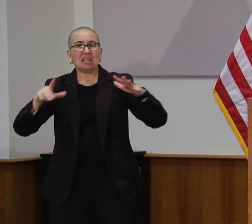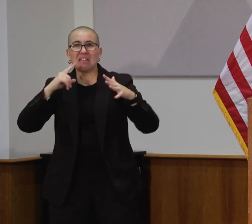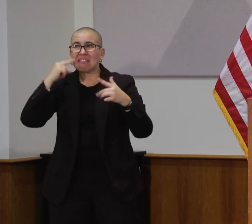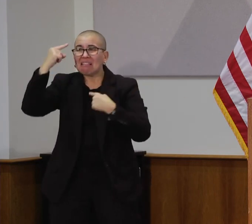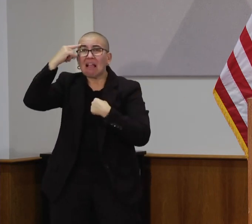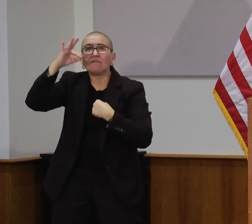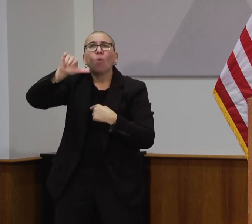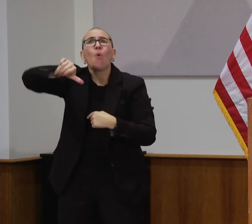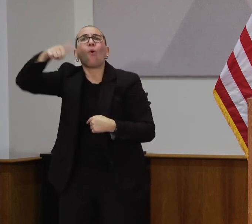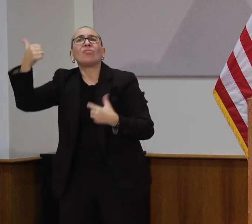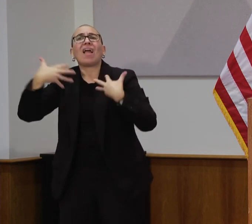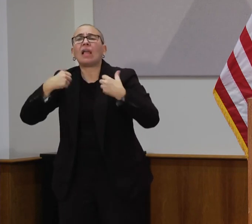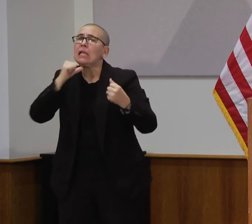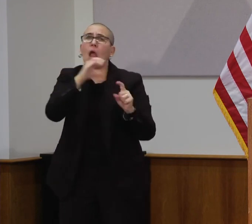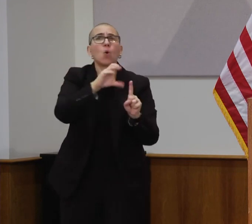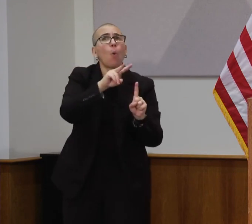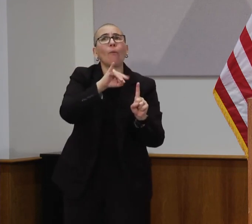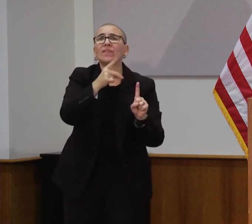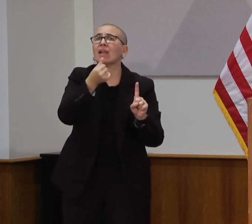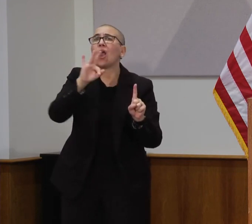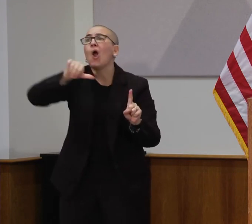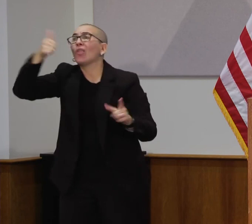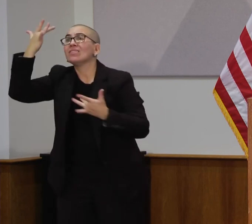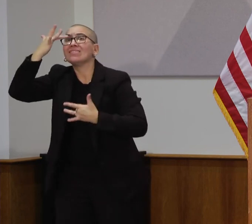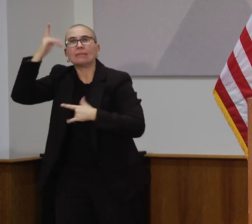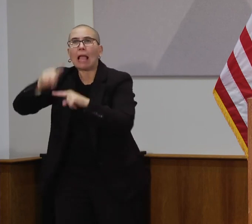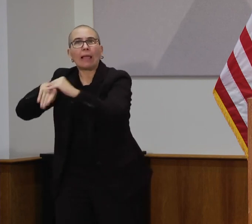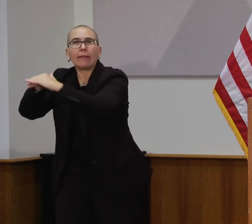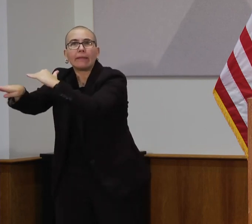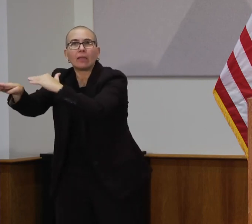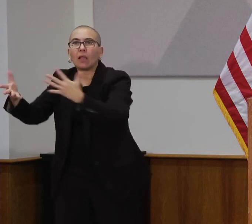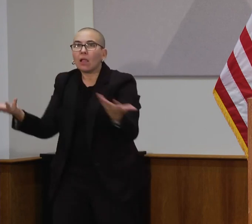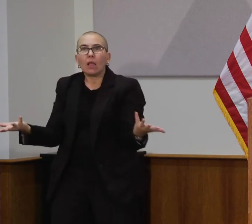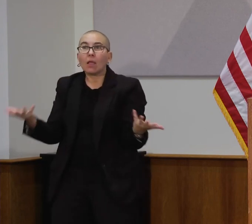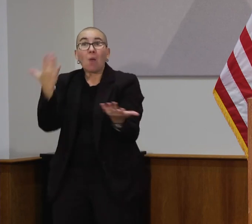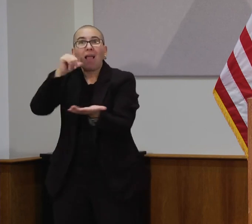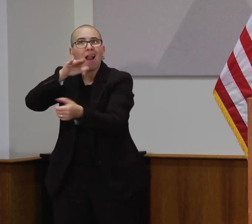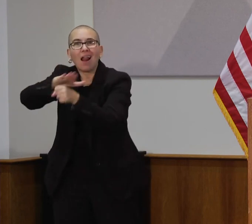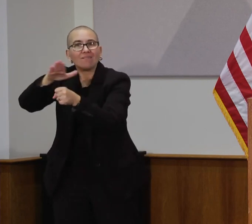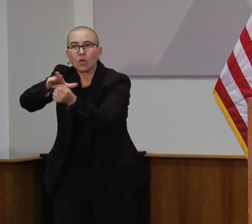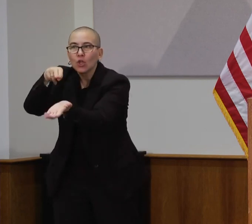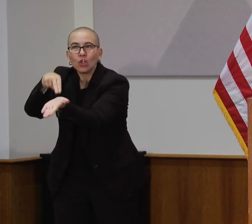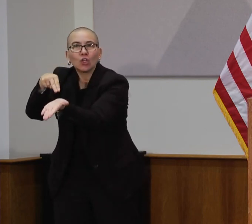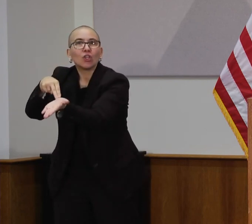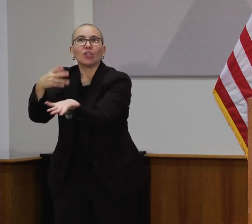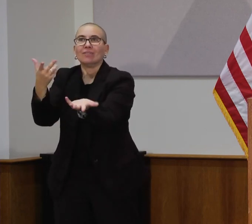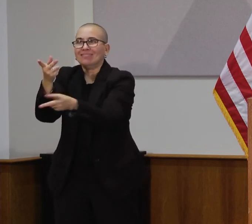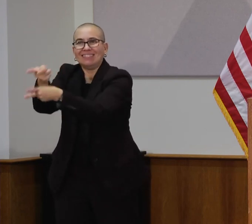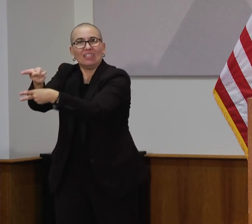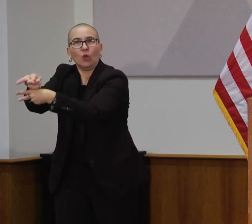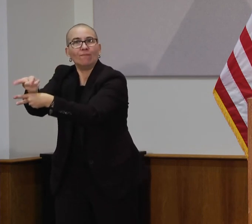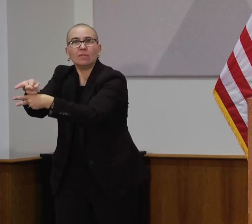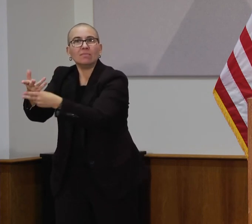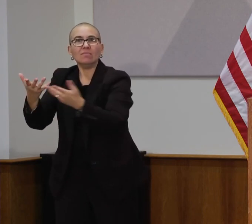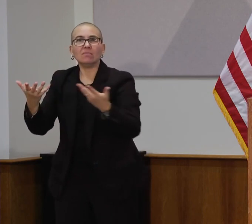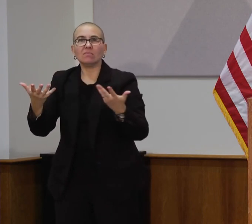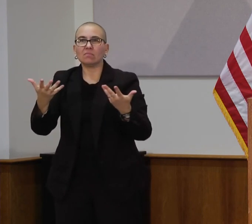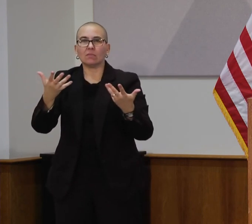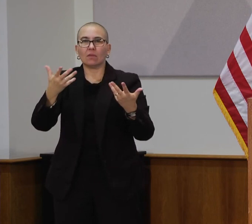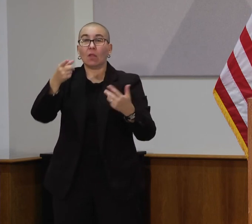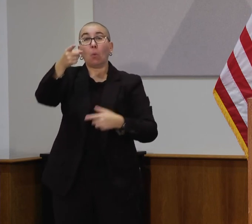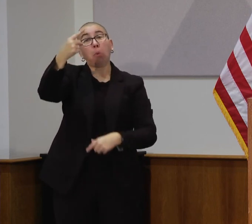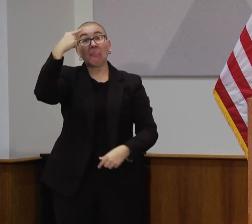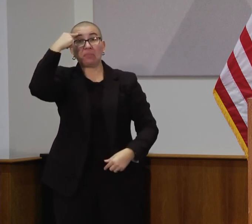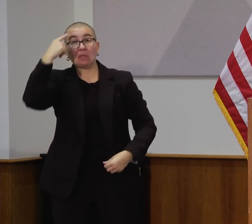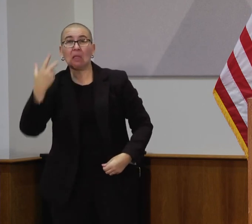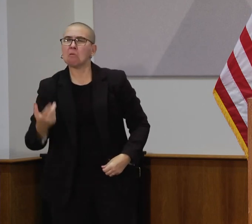of our awesome nurses and aides to help us when we need them. But you're still thinking, I need to celebrate Thanksgiving. And